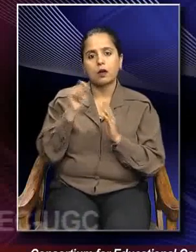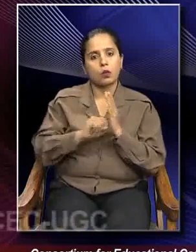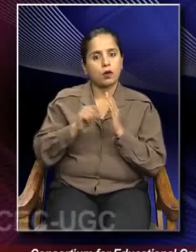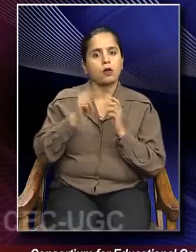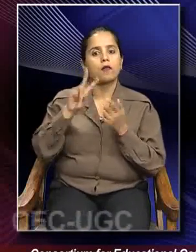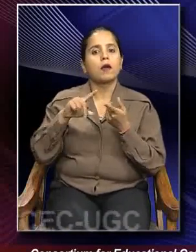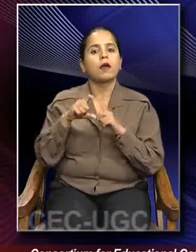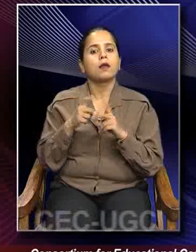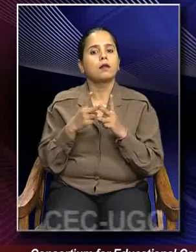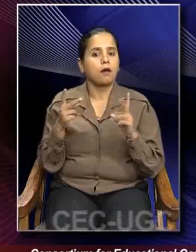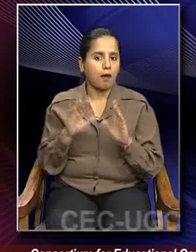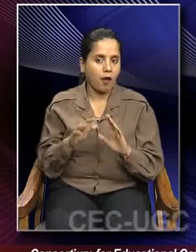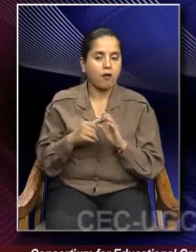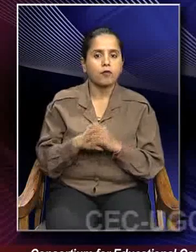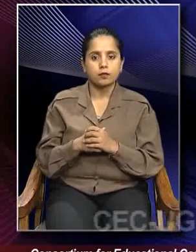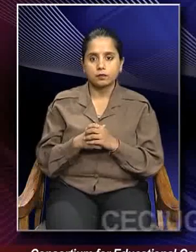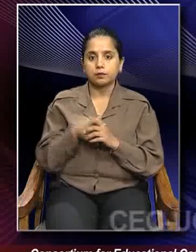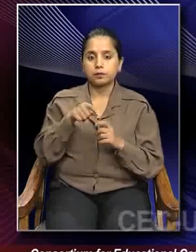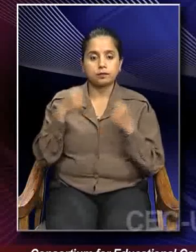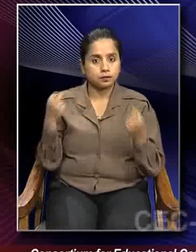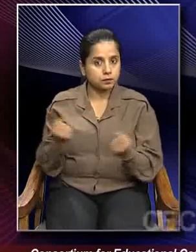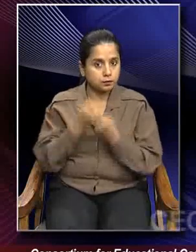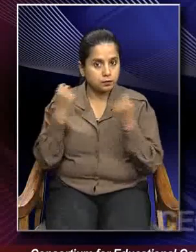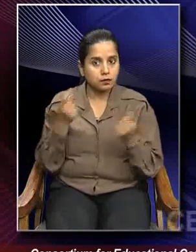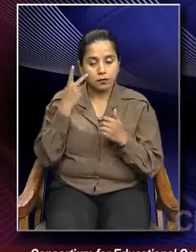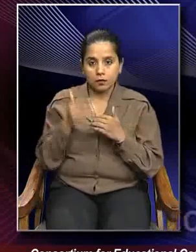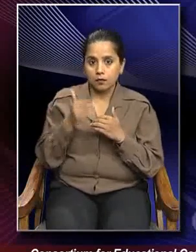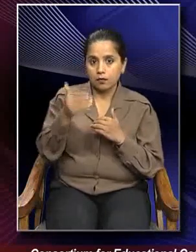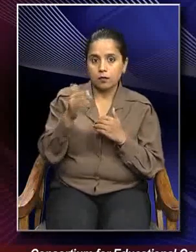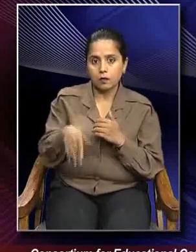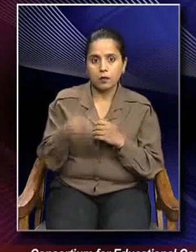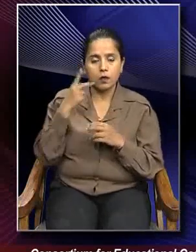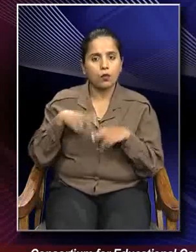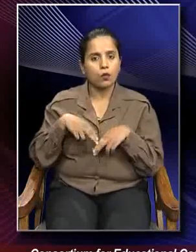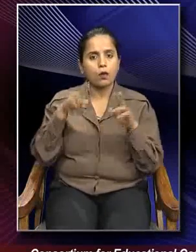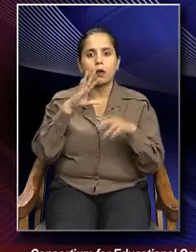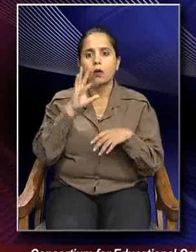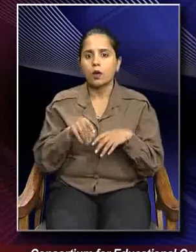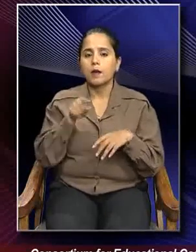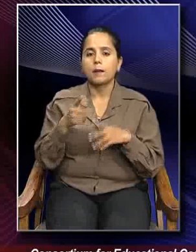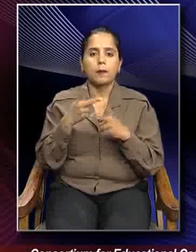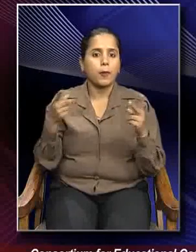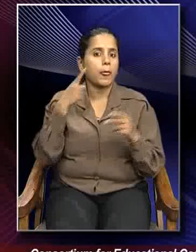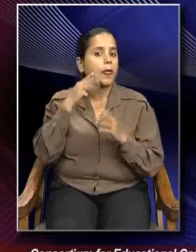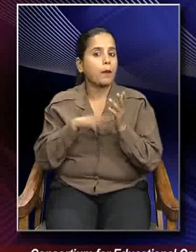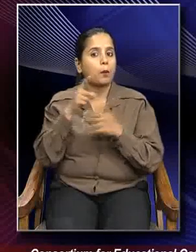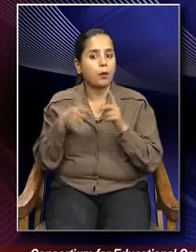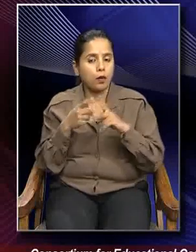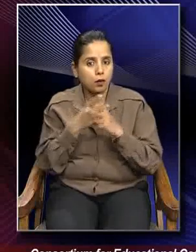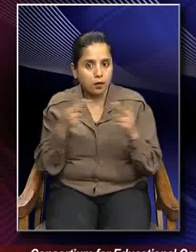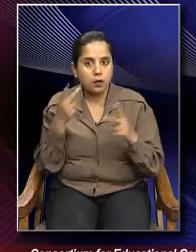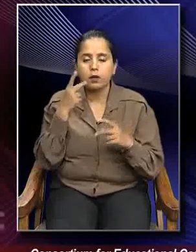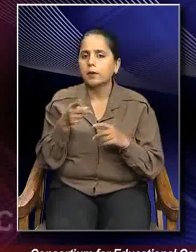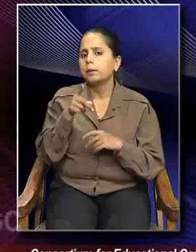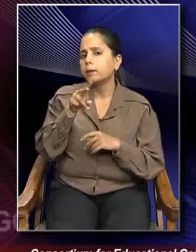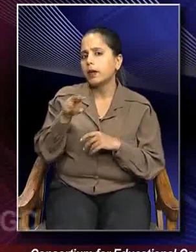Vedas. And action is considered to be the final import of the Veda, that means